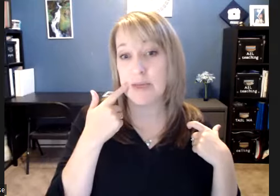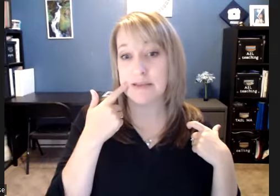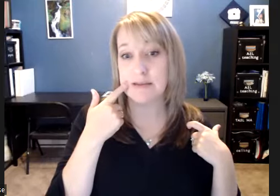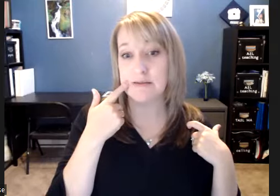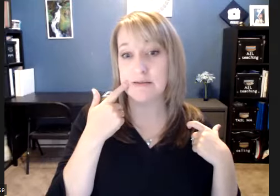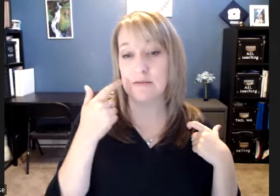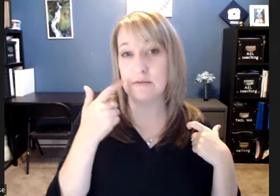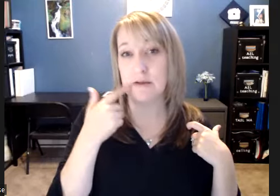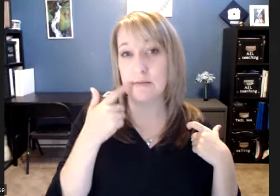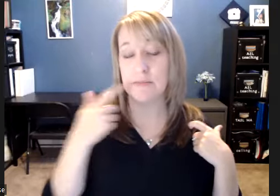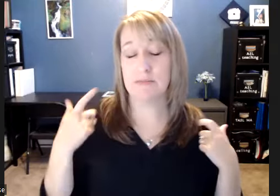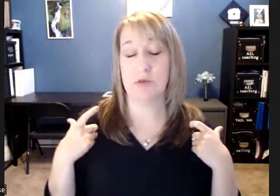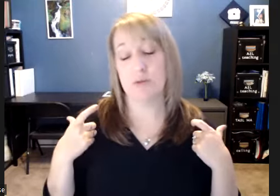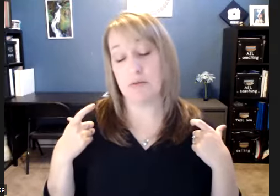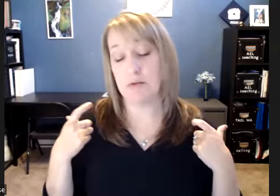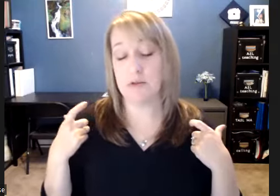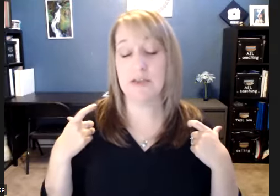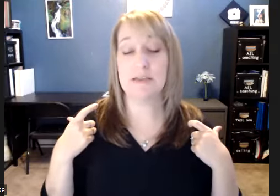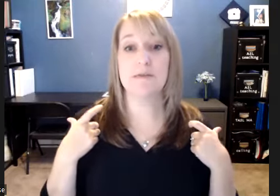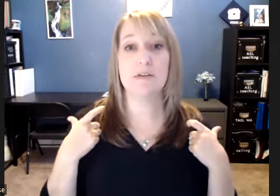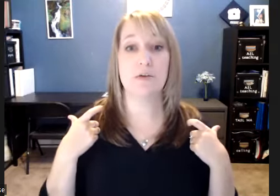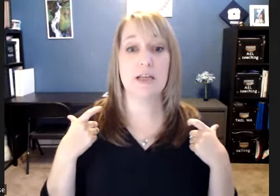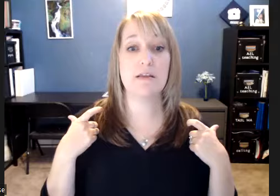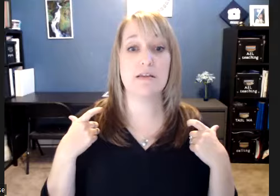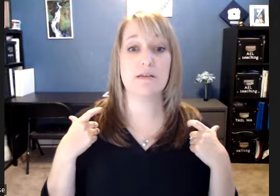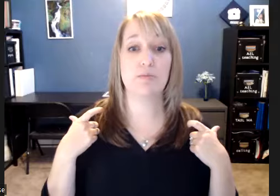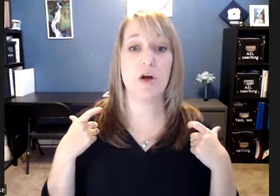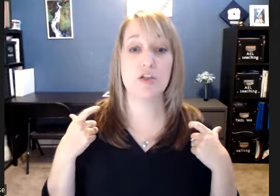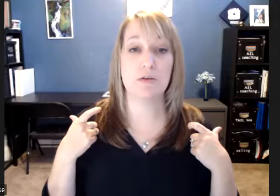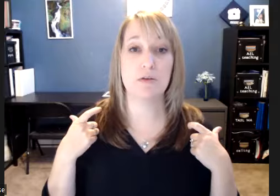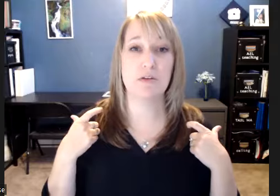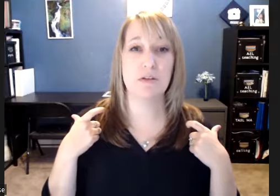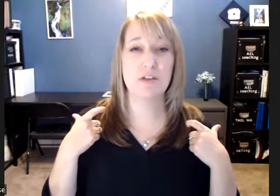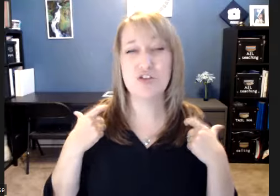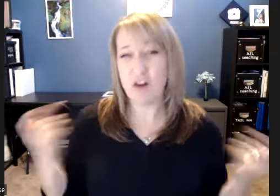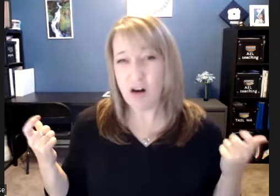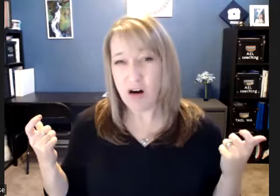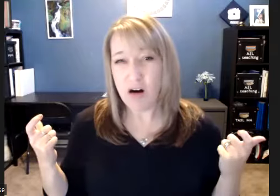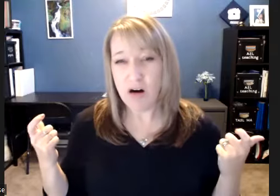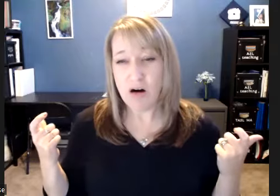NMS on your mouth, on your face. So ready? This is broad shoulders.